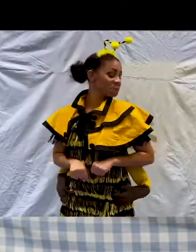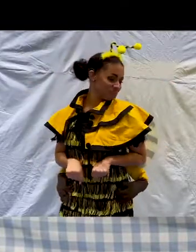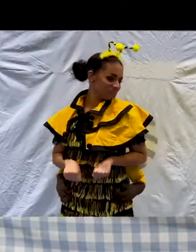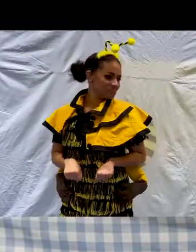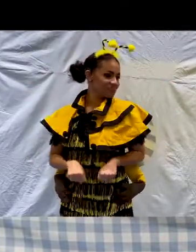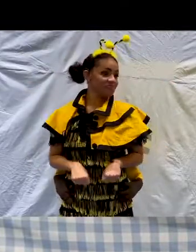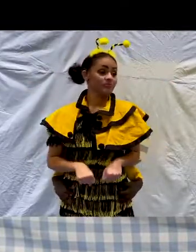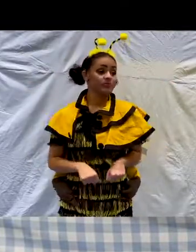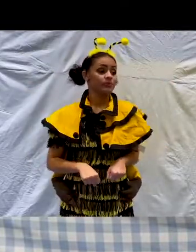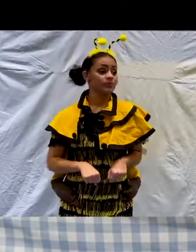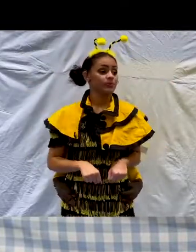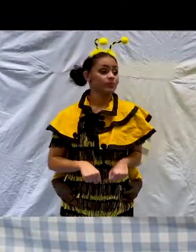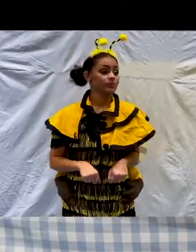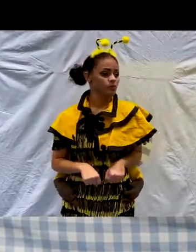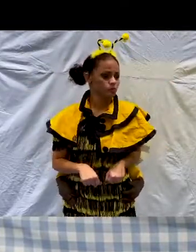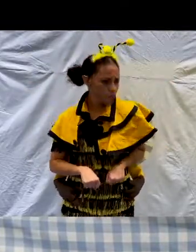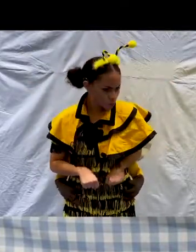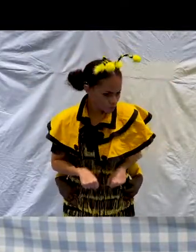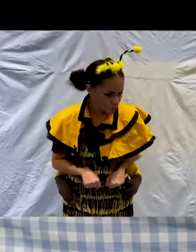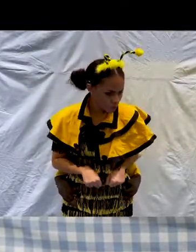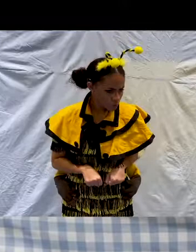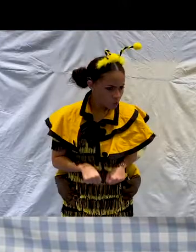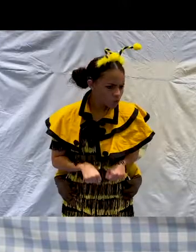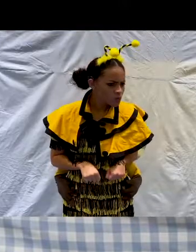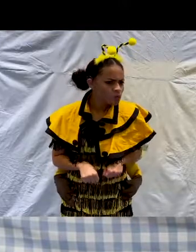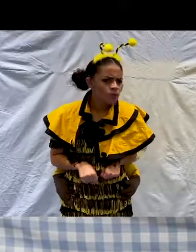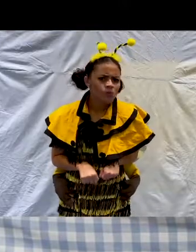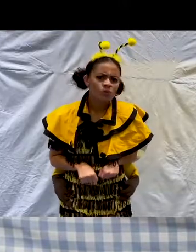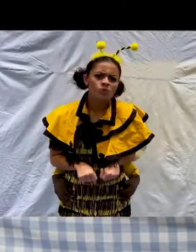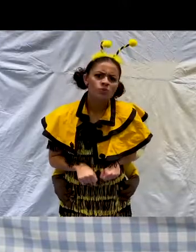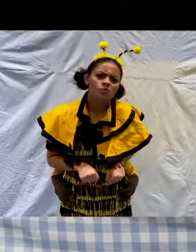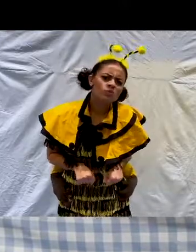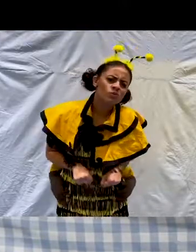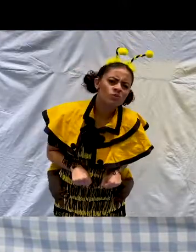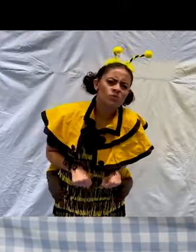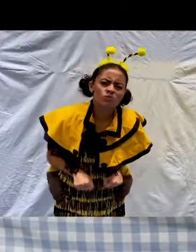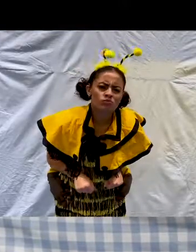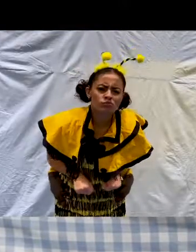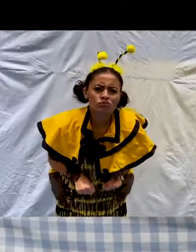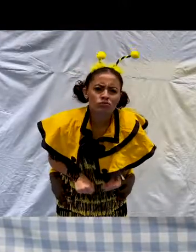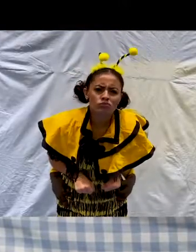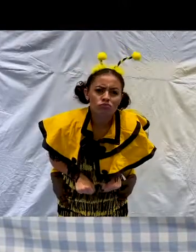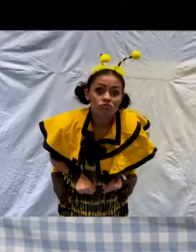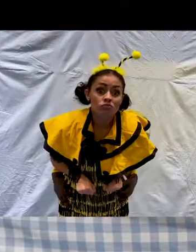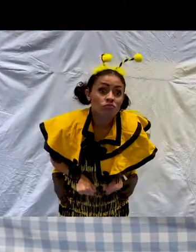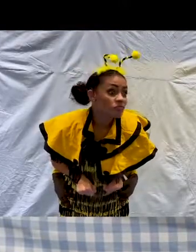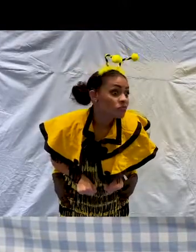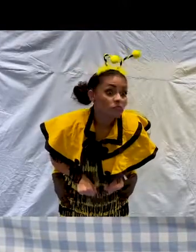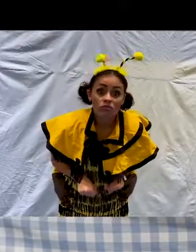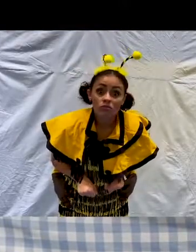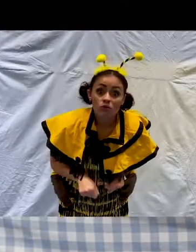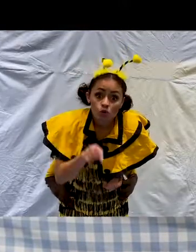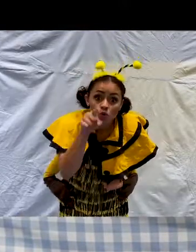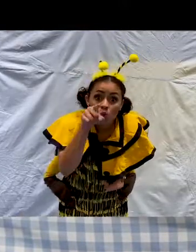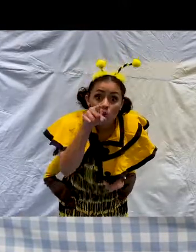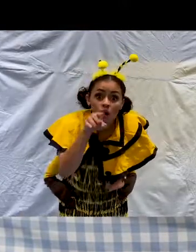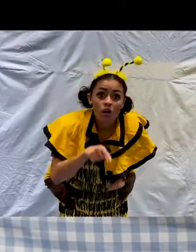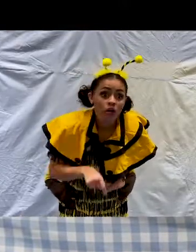Alexa, scanning. Beep, beep, beep. I know you. Yes,